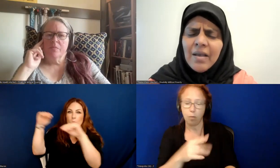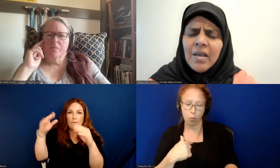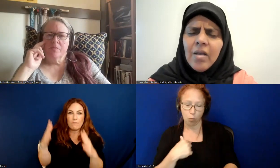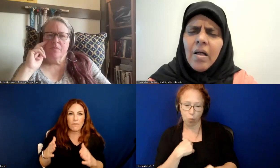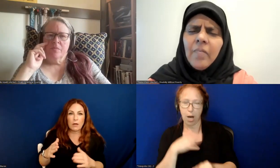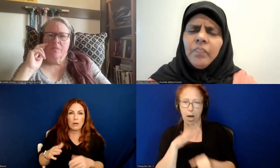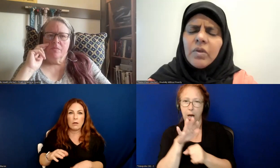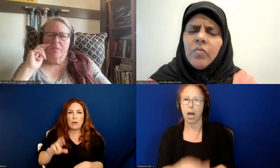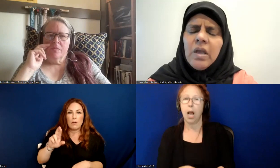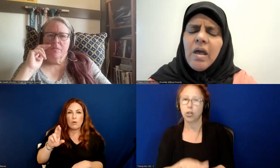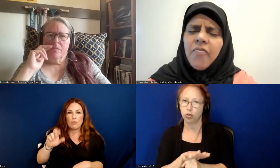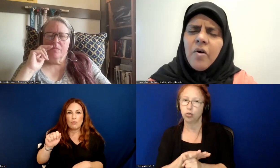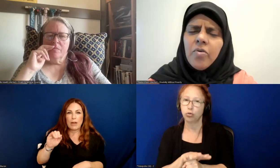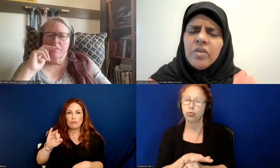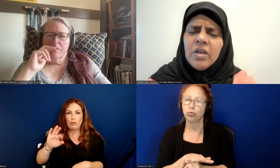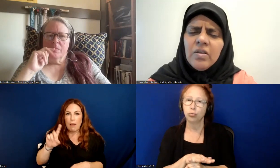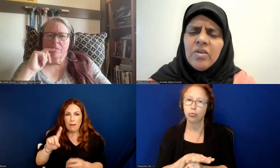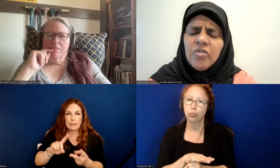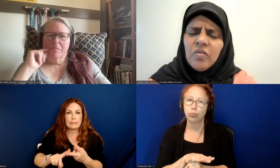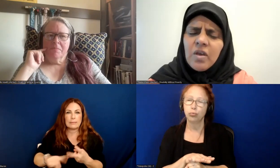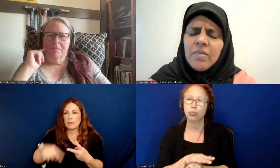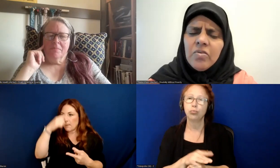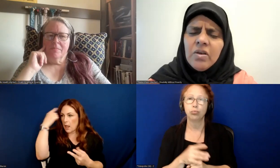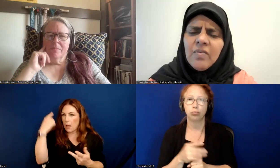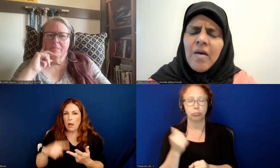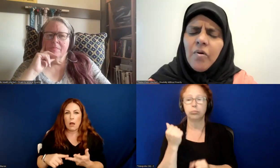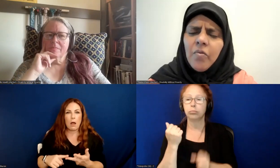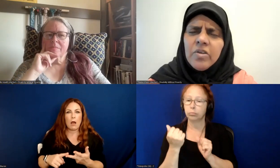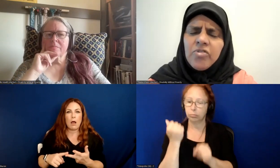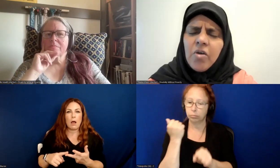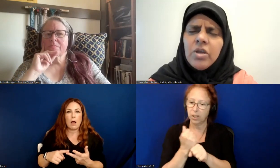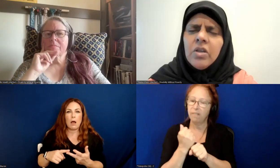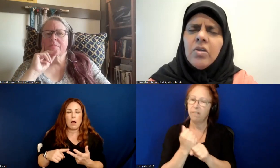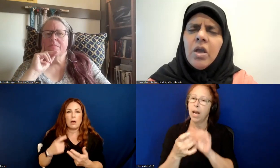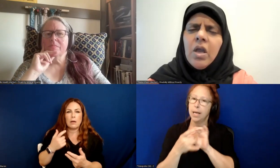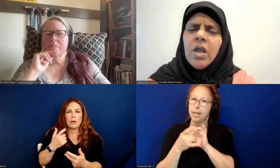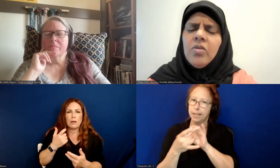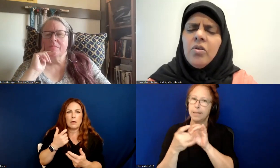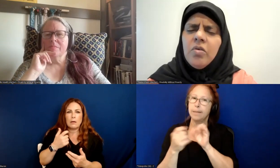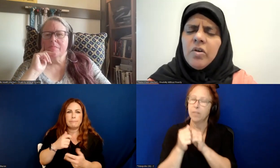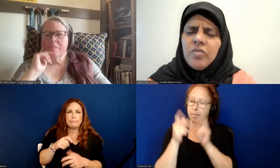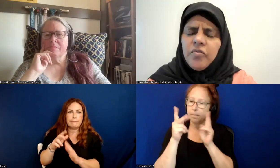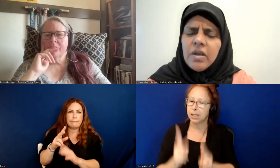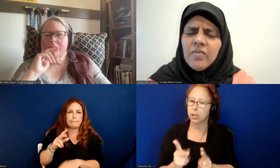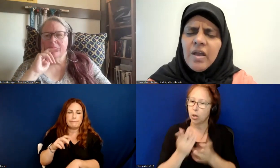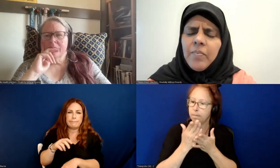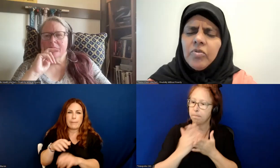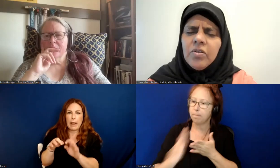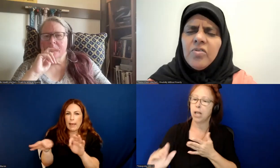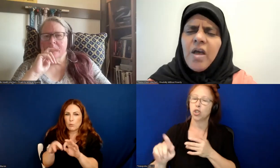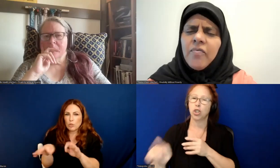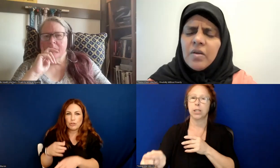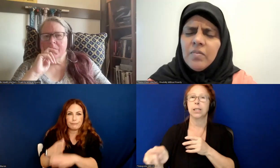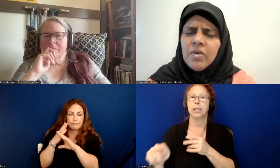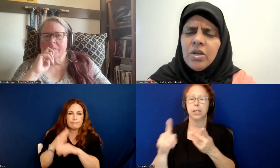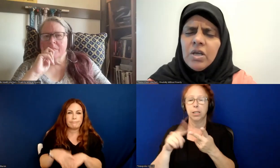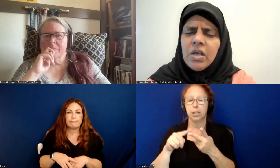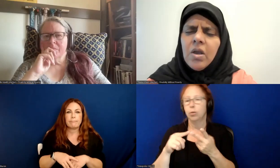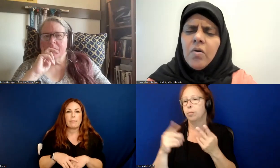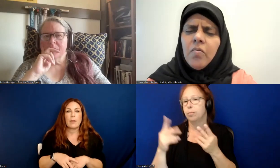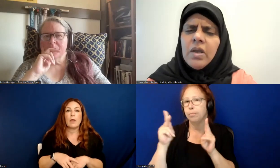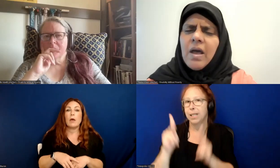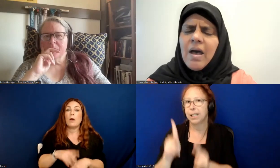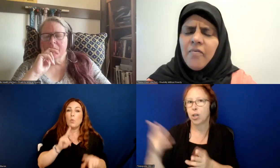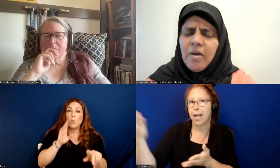Black. We have folks in Indigenous communities that will reach out in Nunavut, for example, to the deaf